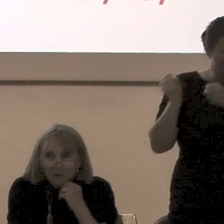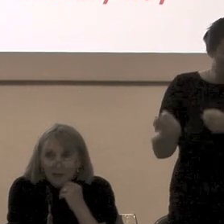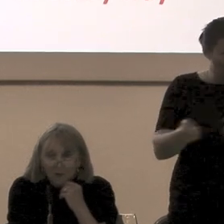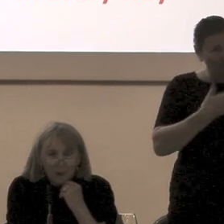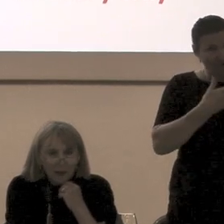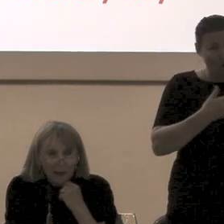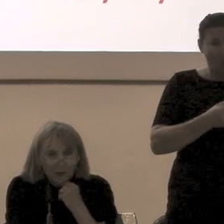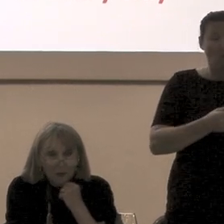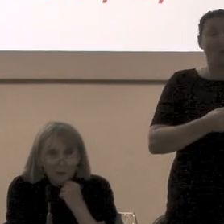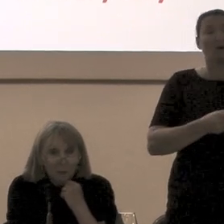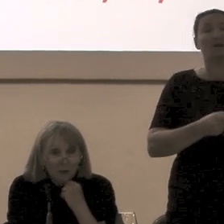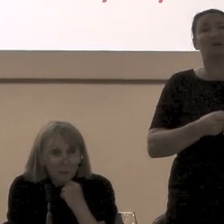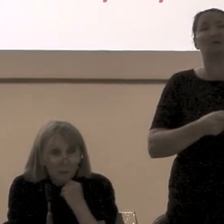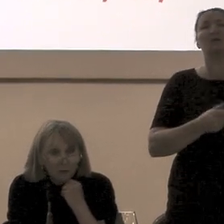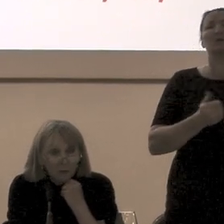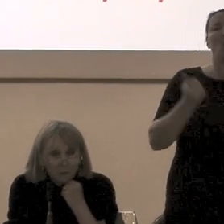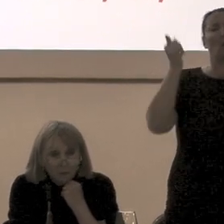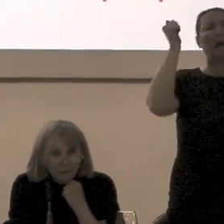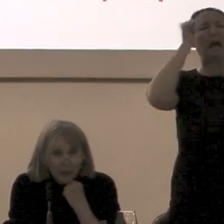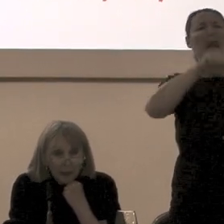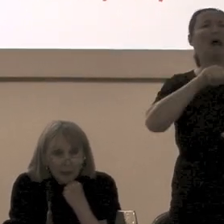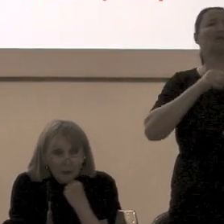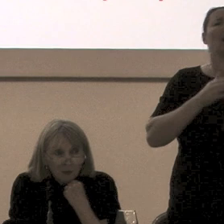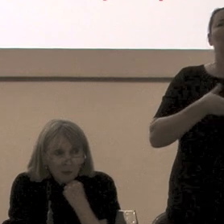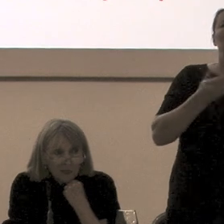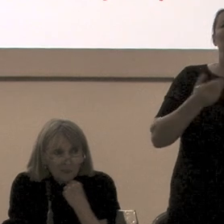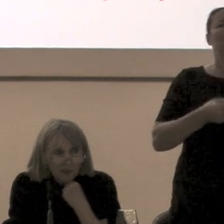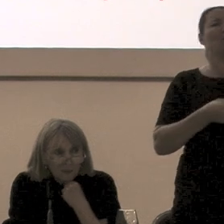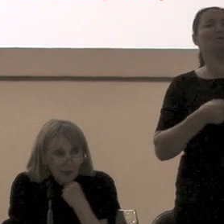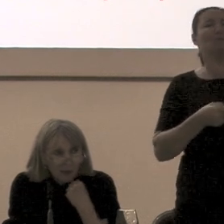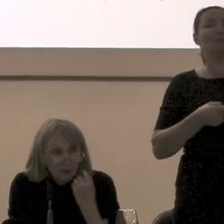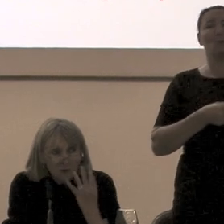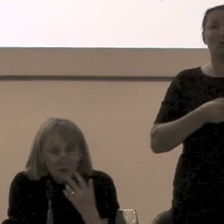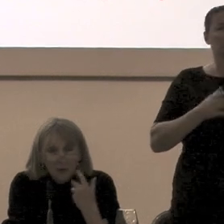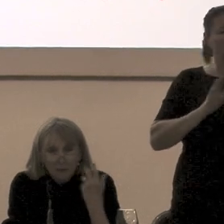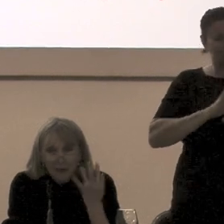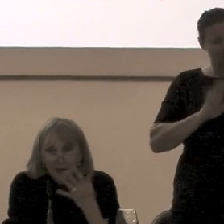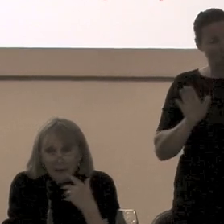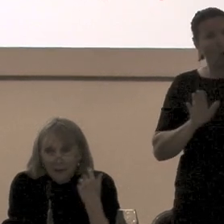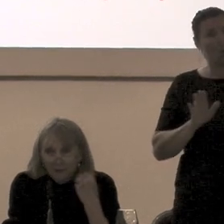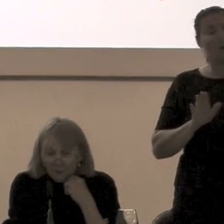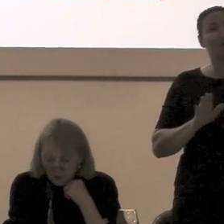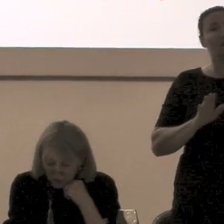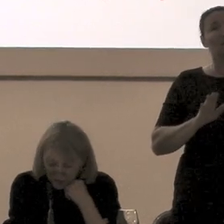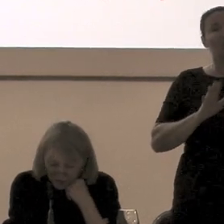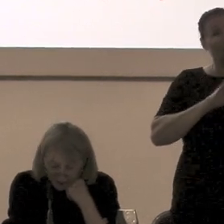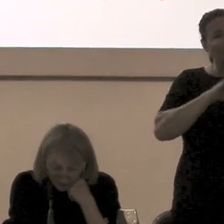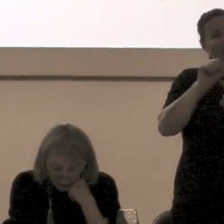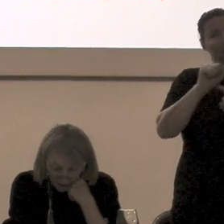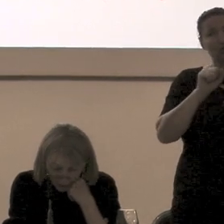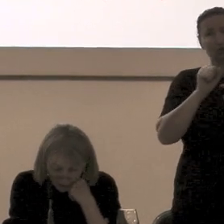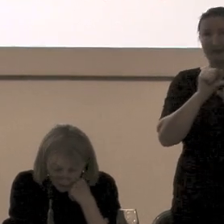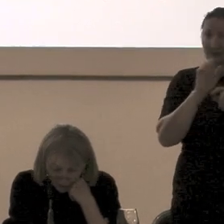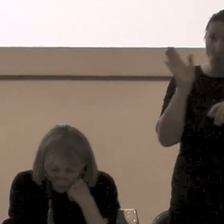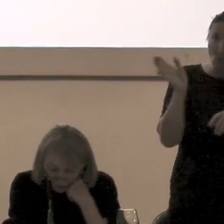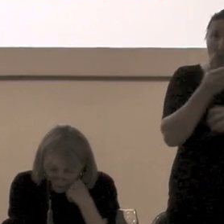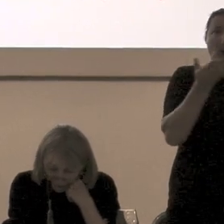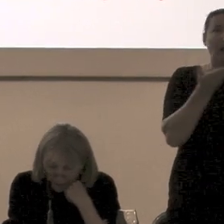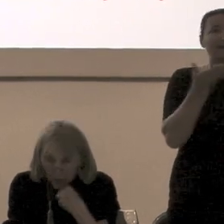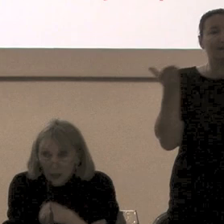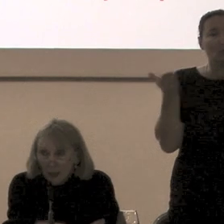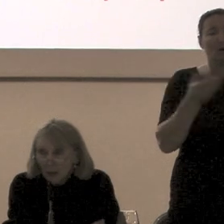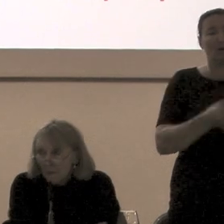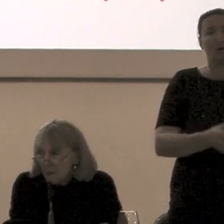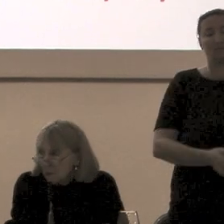longer thought that if you were clever, you were more important. You know, we developed a culture whereby everybody was equally